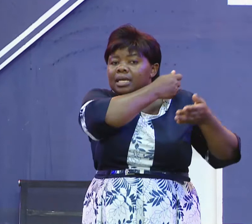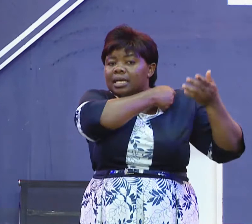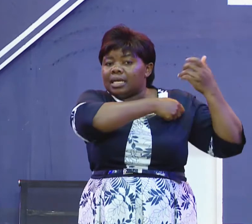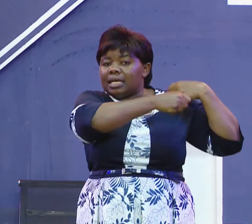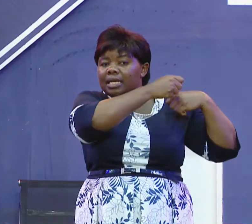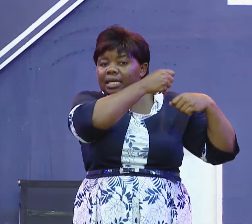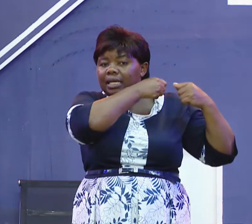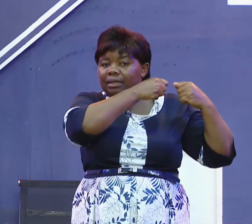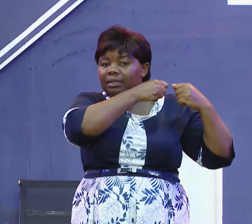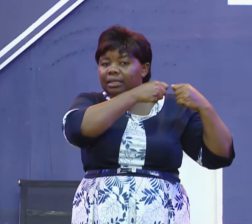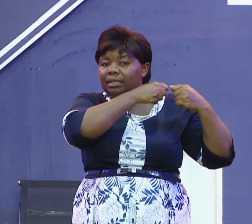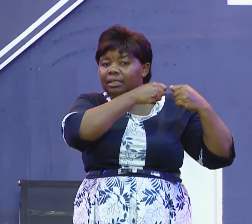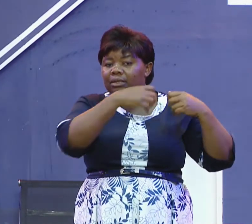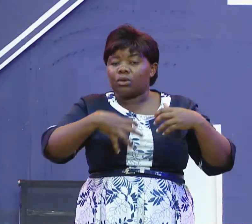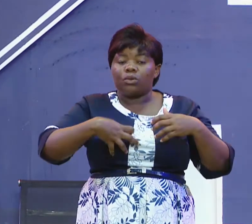oba ebyobugagga